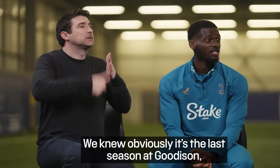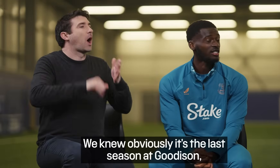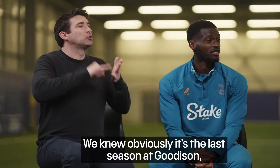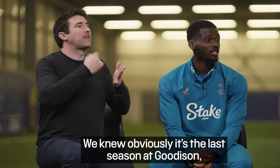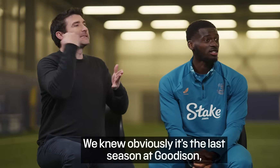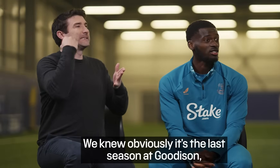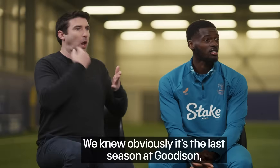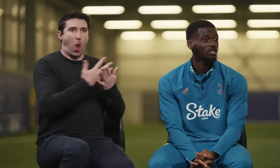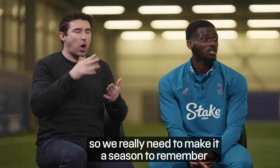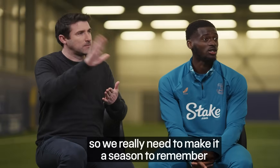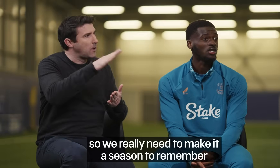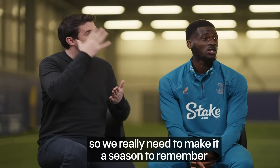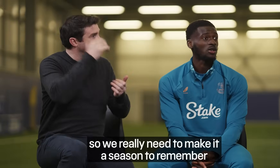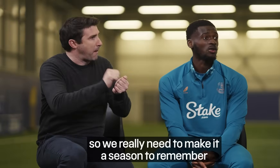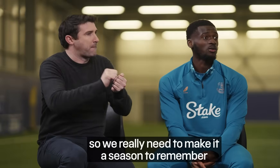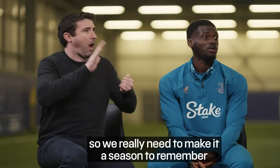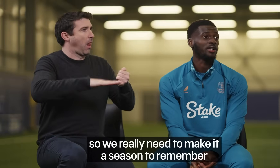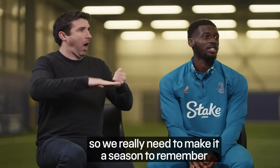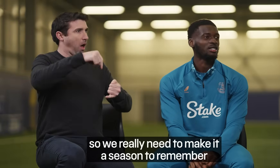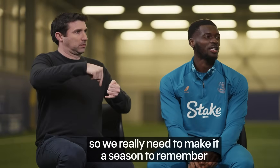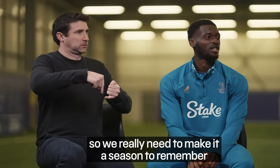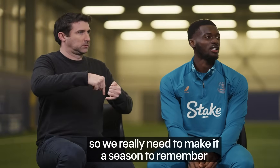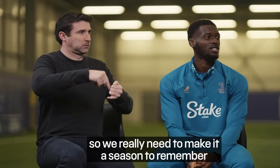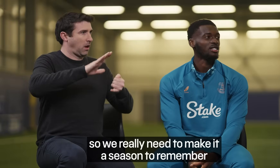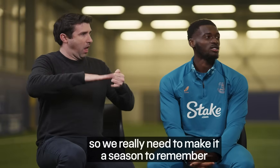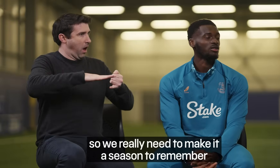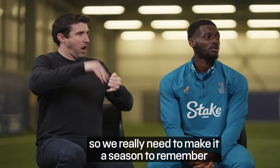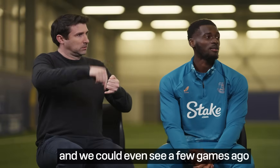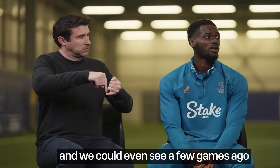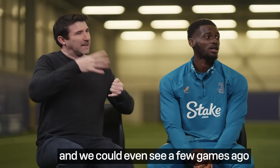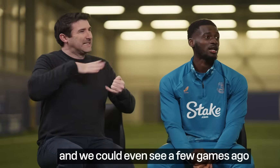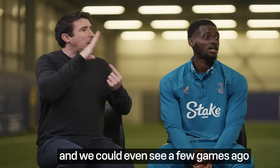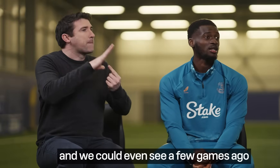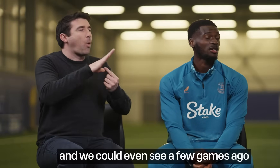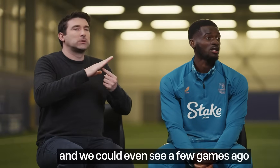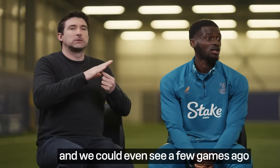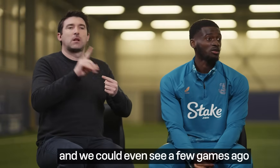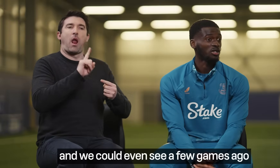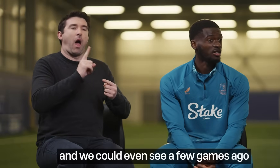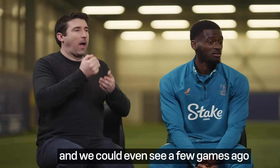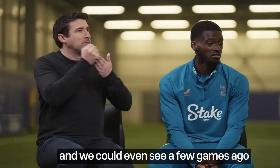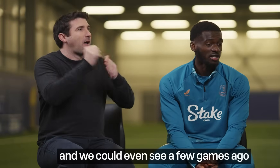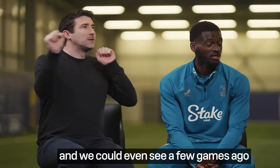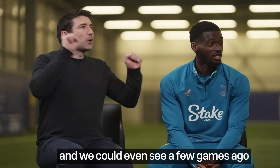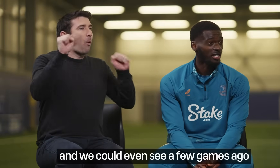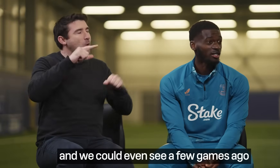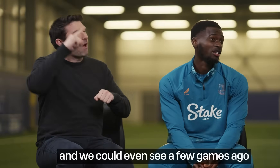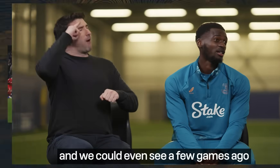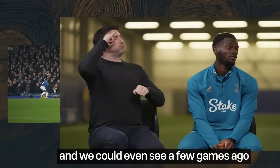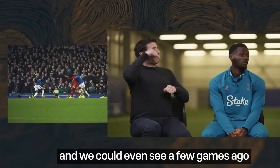season at Goodison, so we really need to make it a season to remember. And you could even see the few games